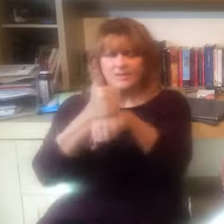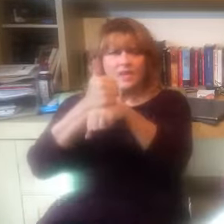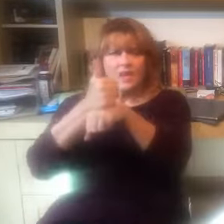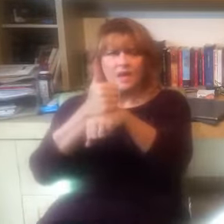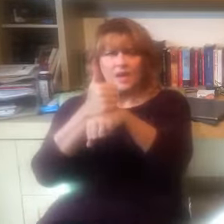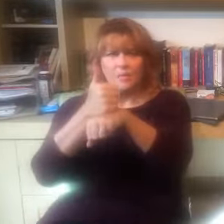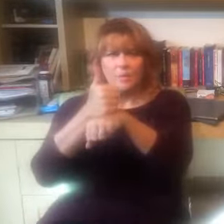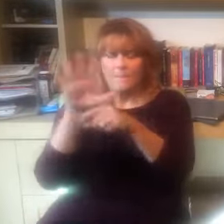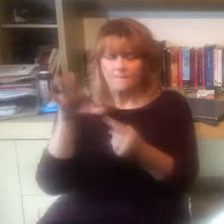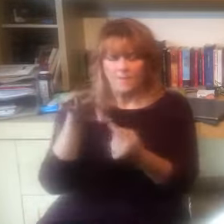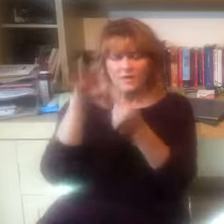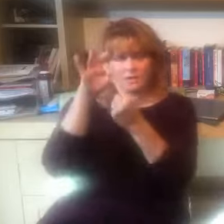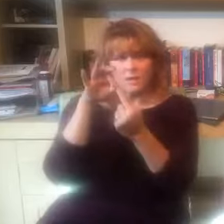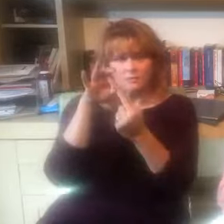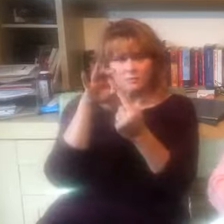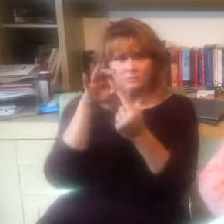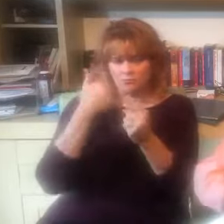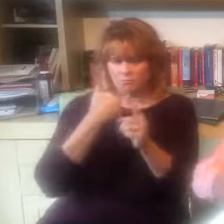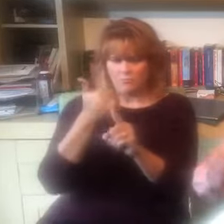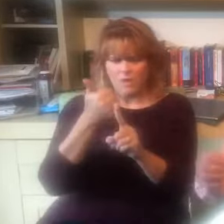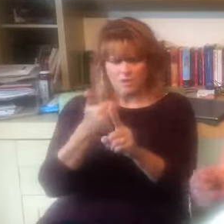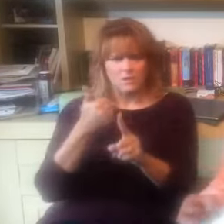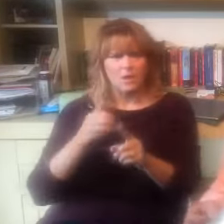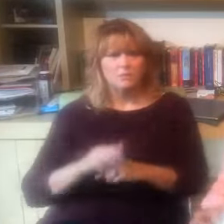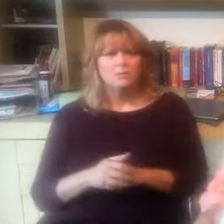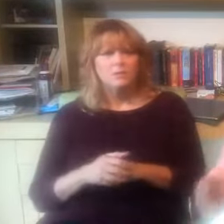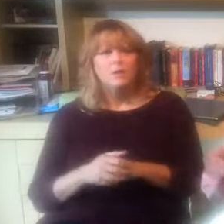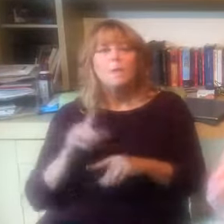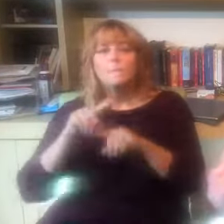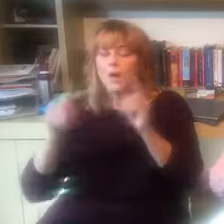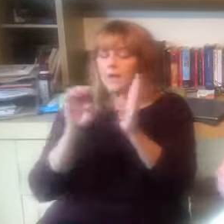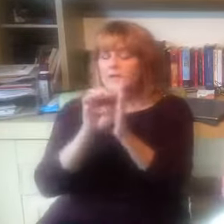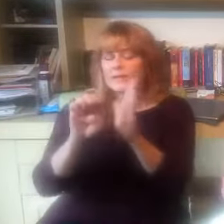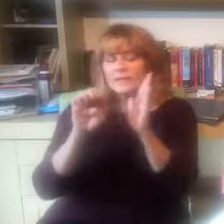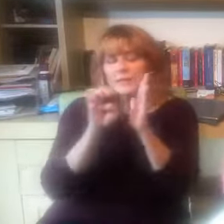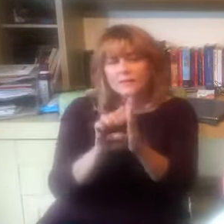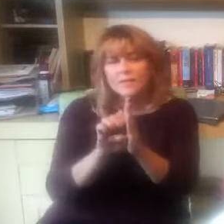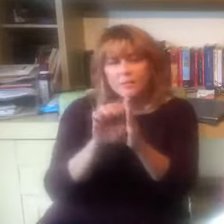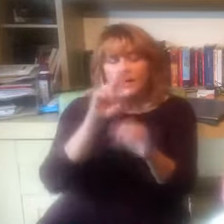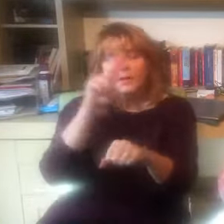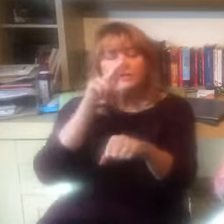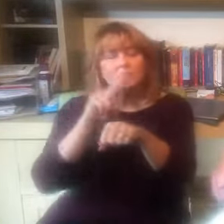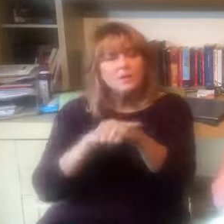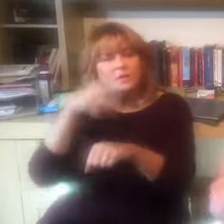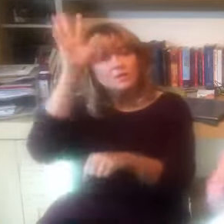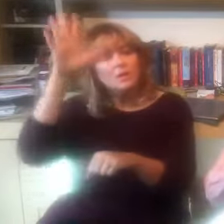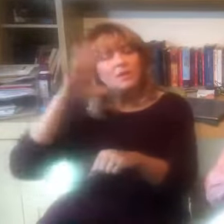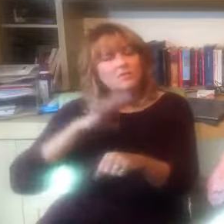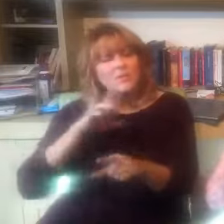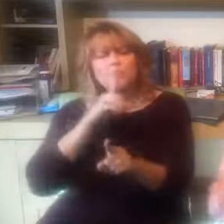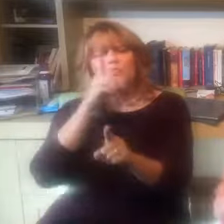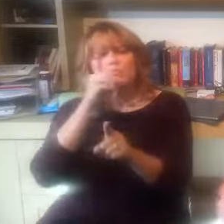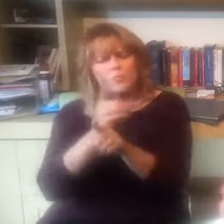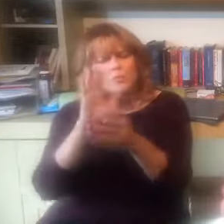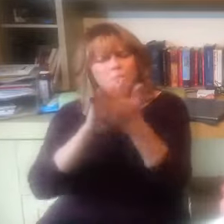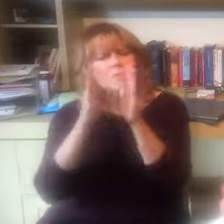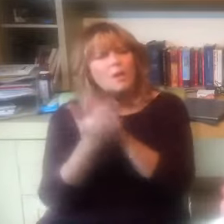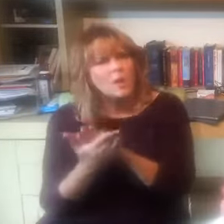an exception, but as an example of what the nature of man really